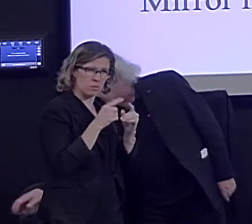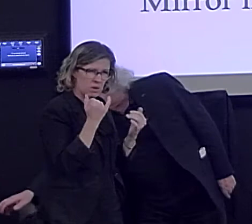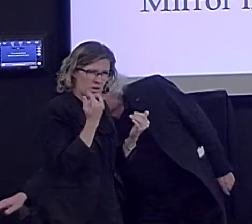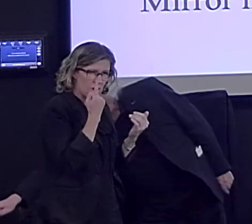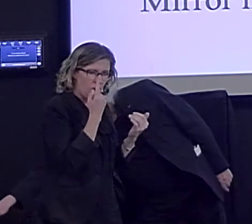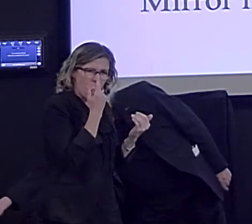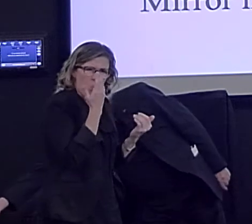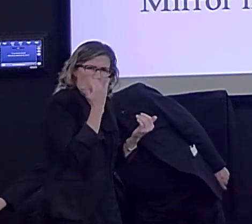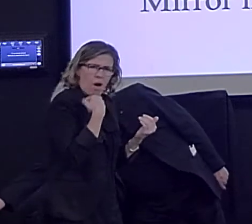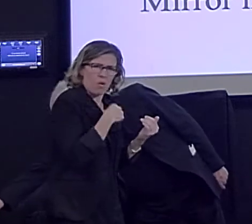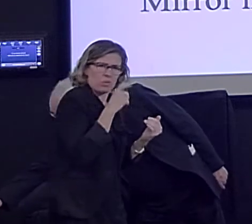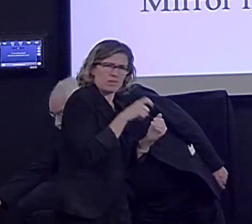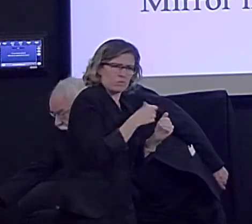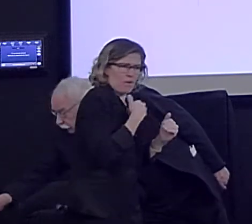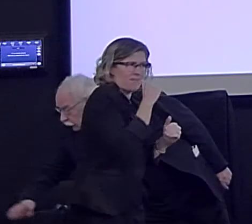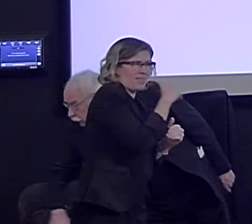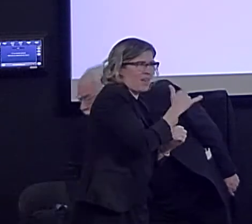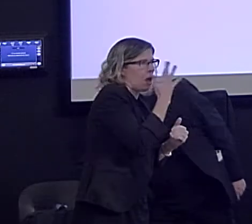not enough.